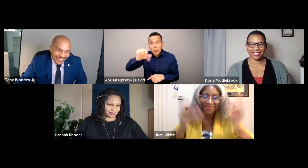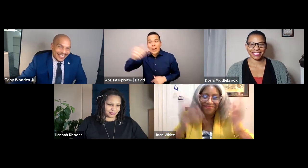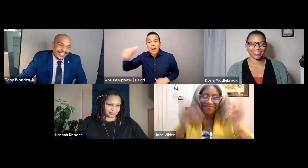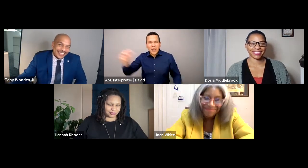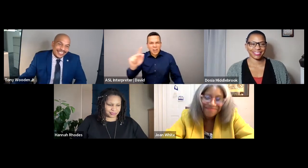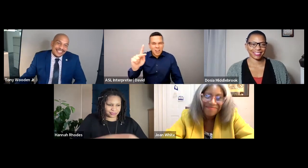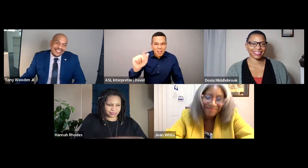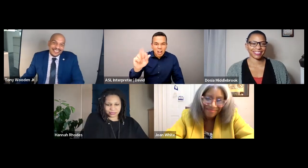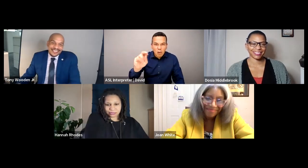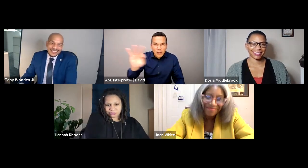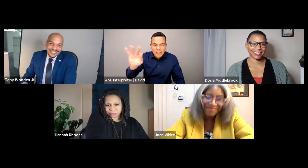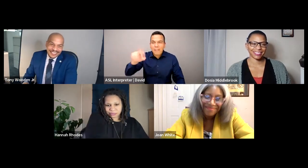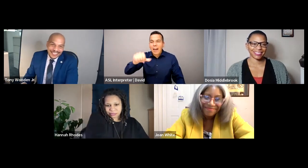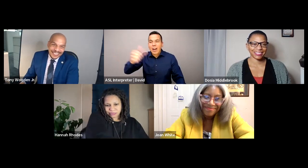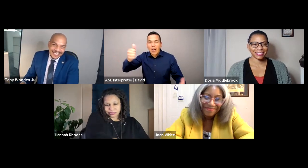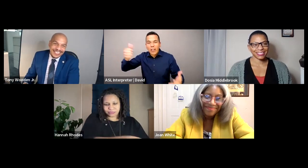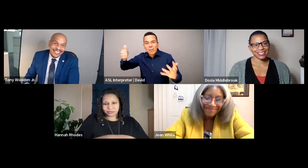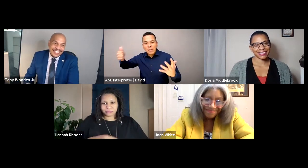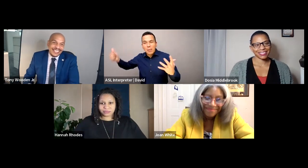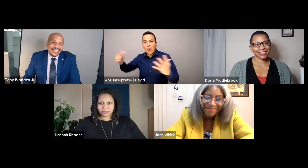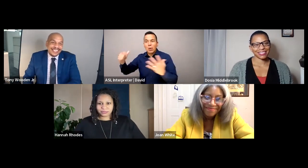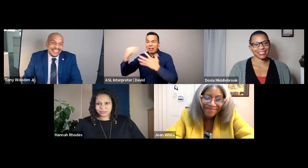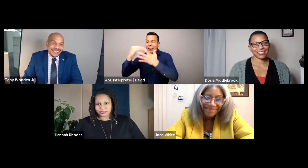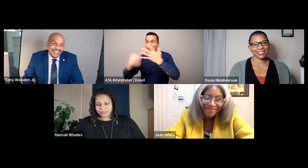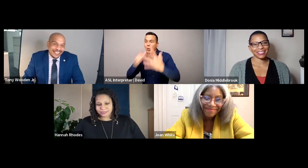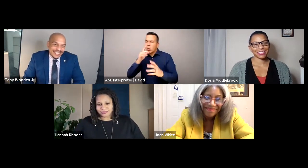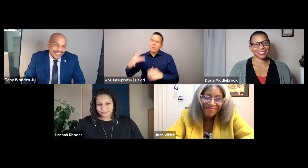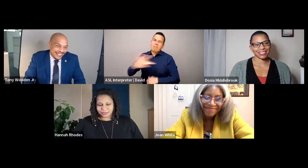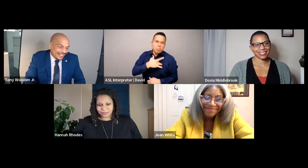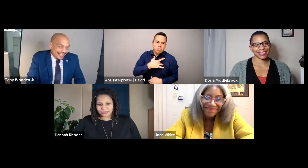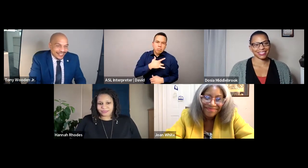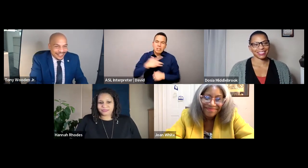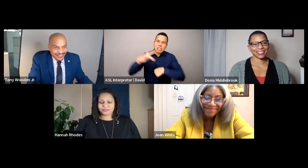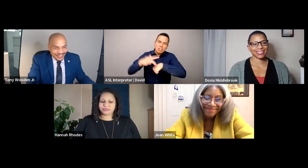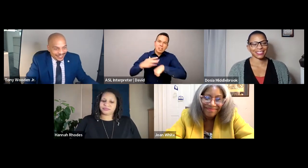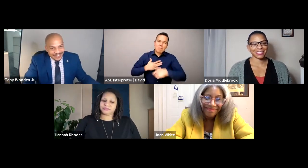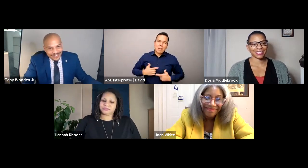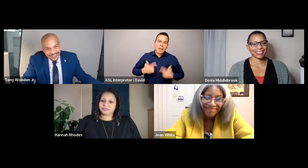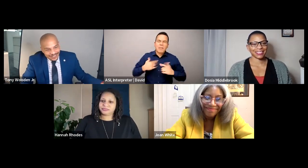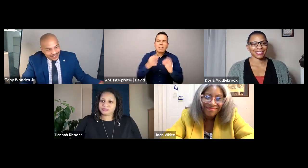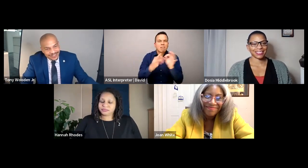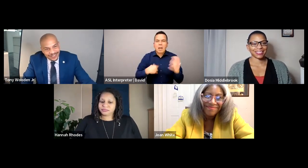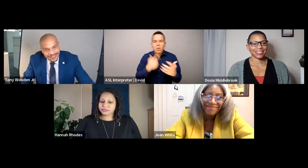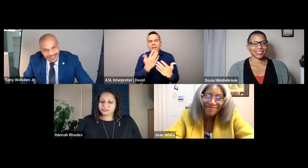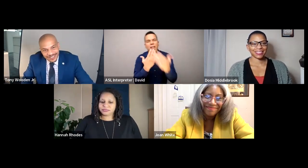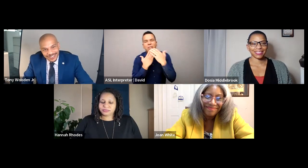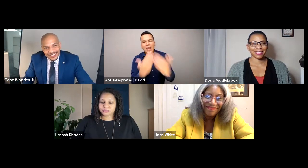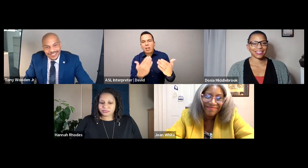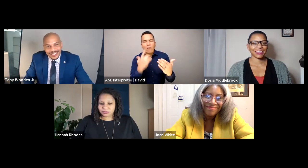the list of names of people that has touched my life. And I want to just say thank you for enlightening the world